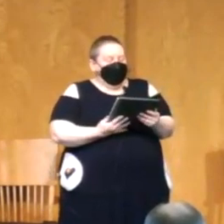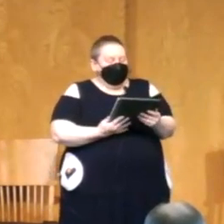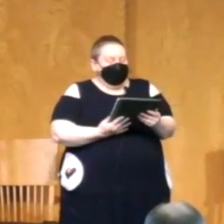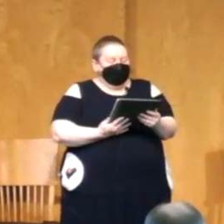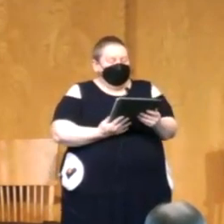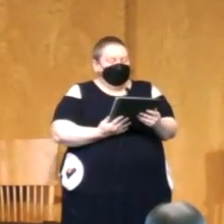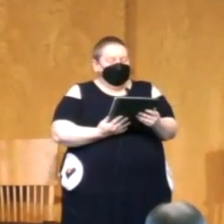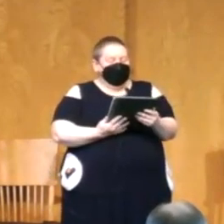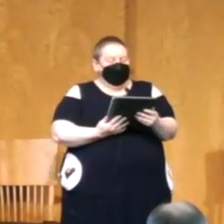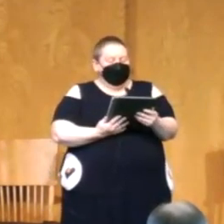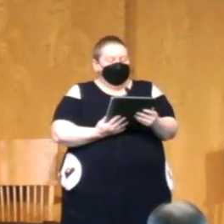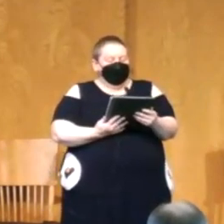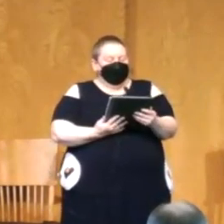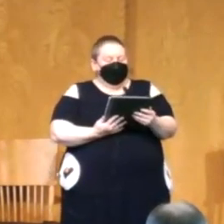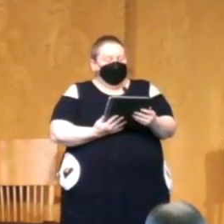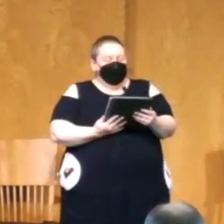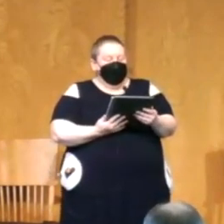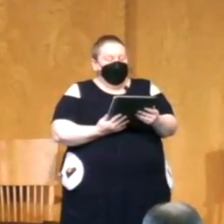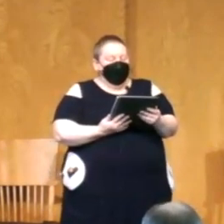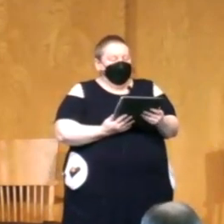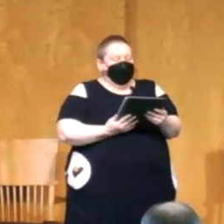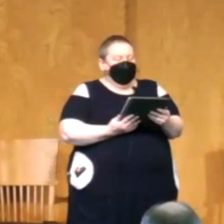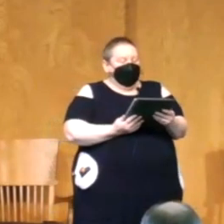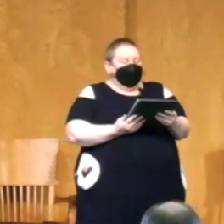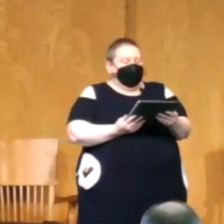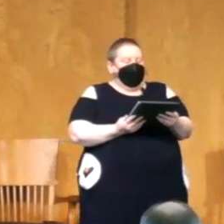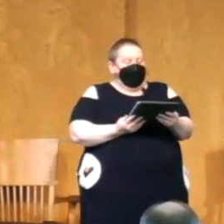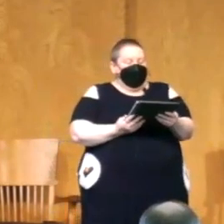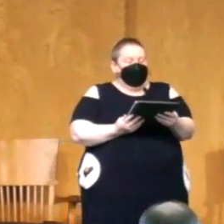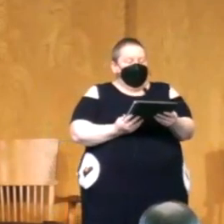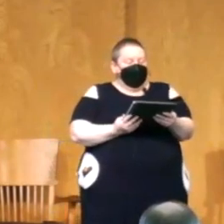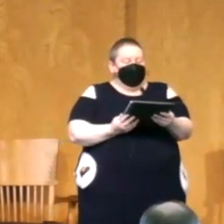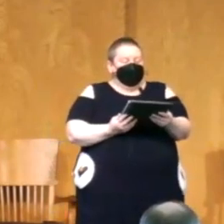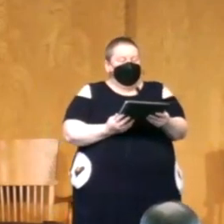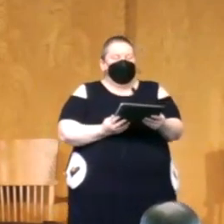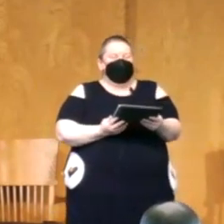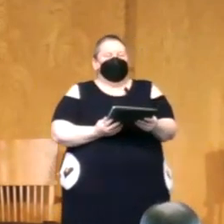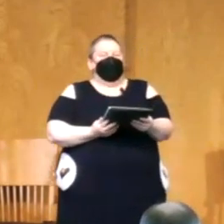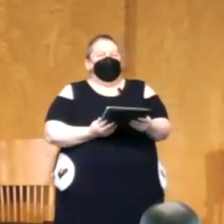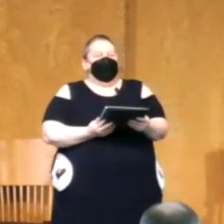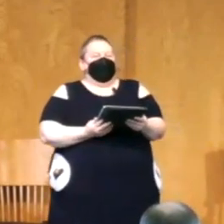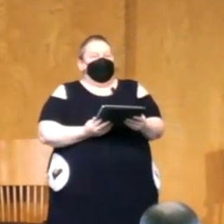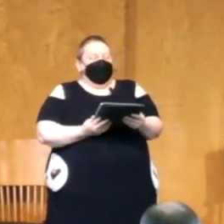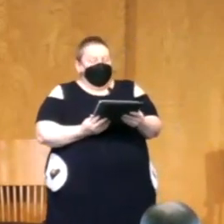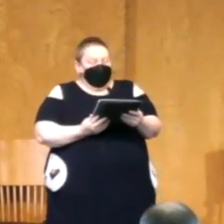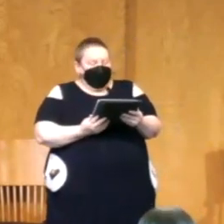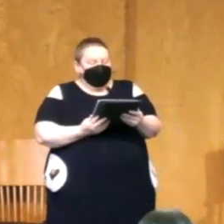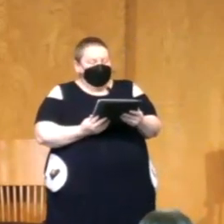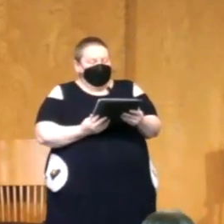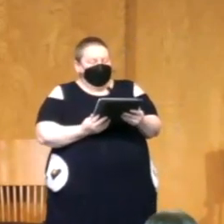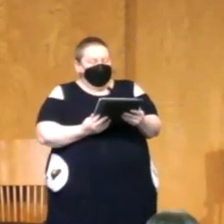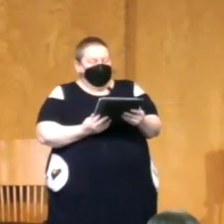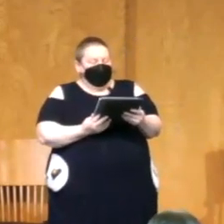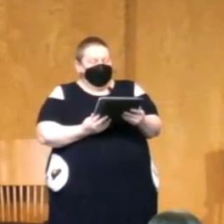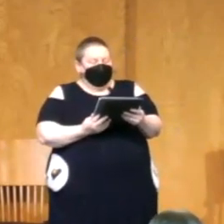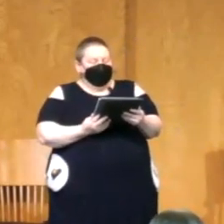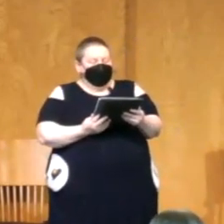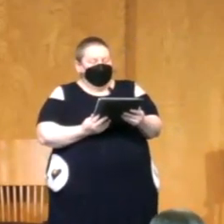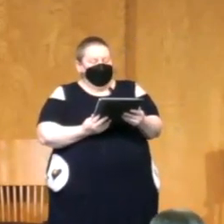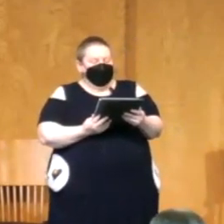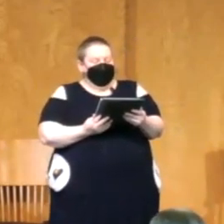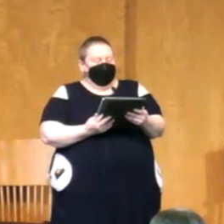mindful of it. We are only ever one moment away from the next